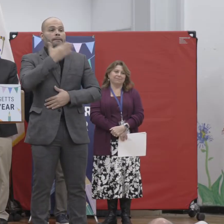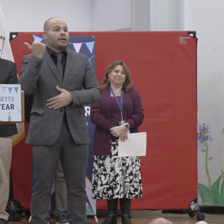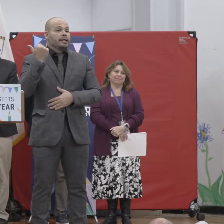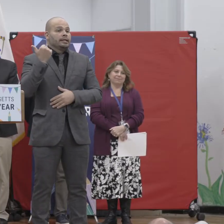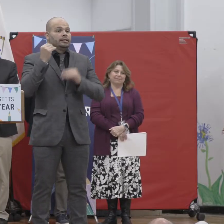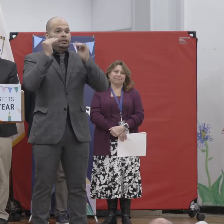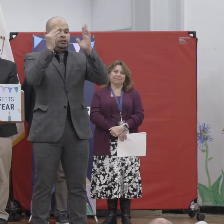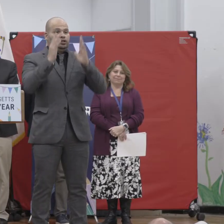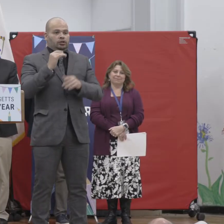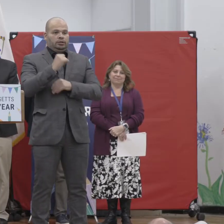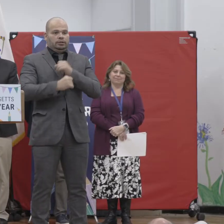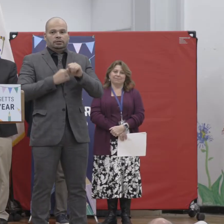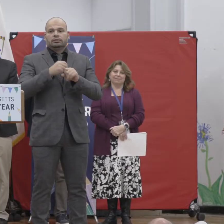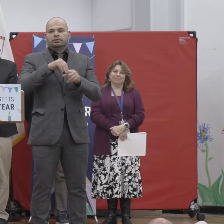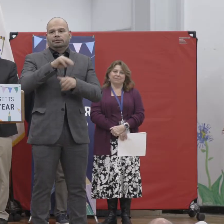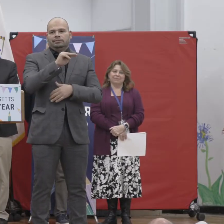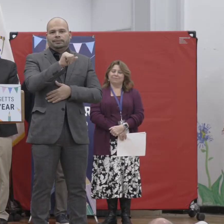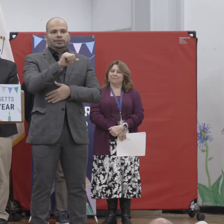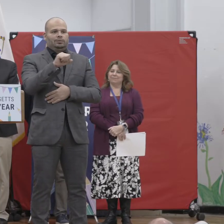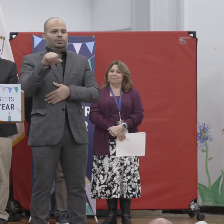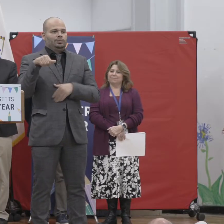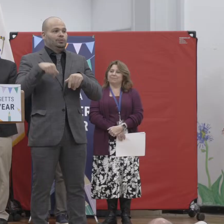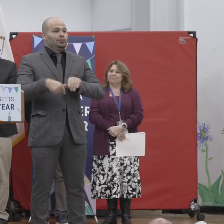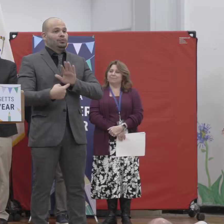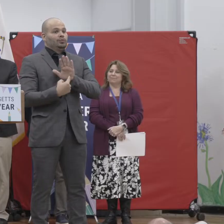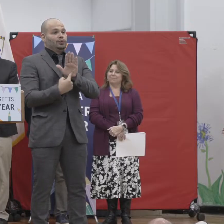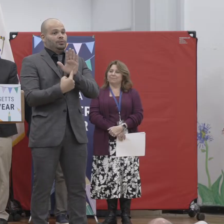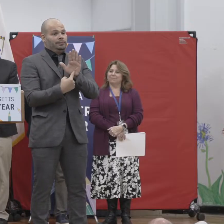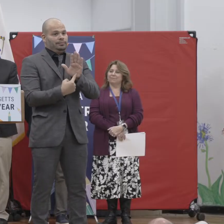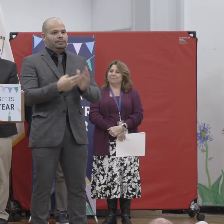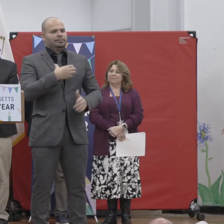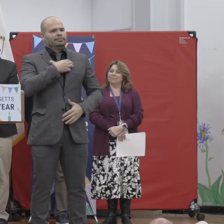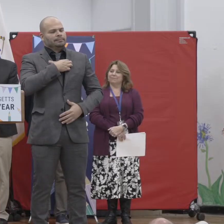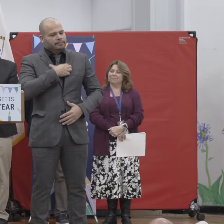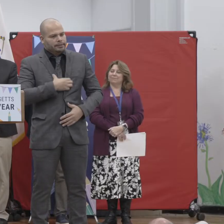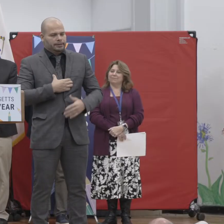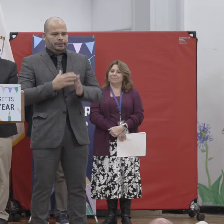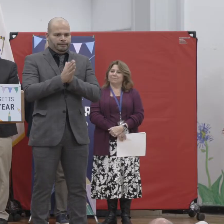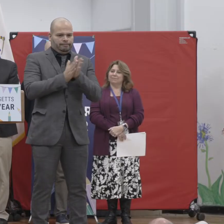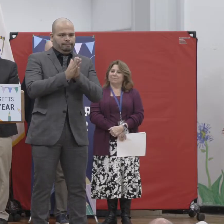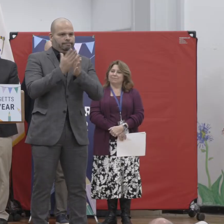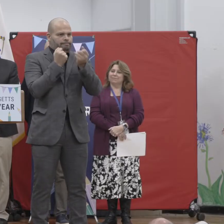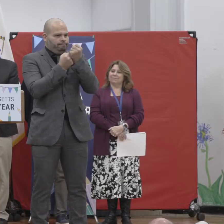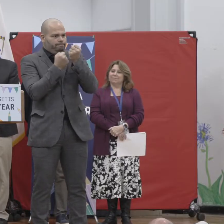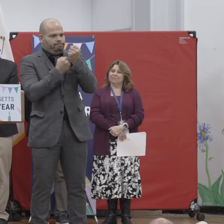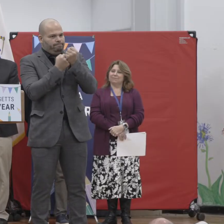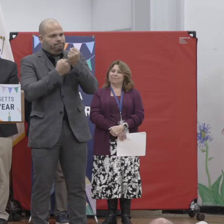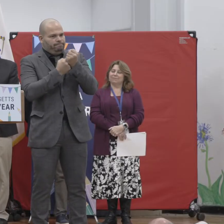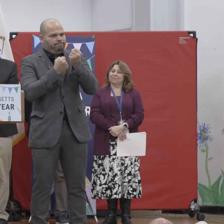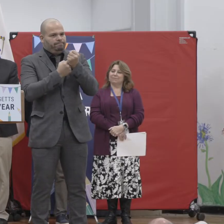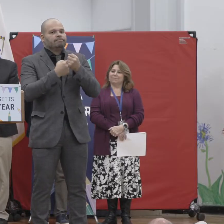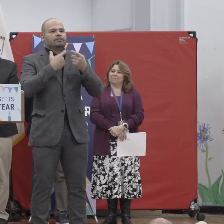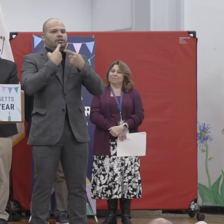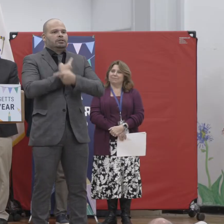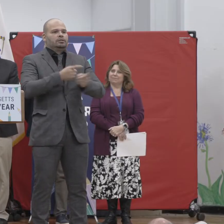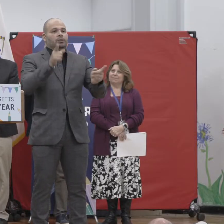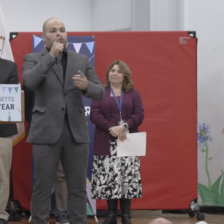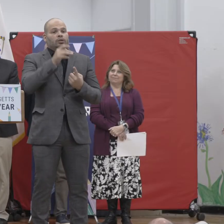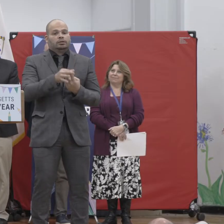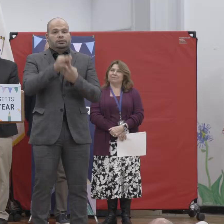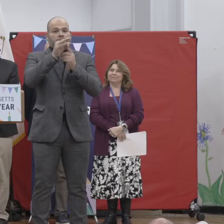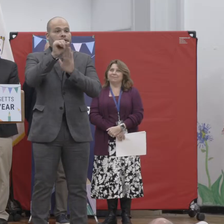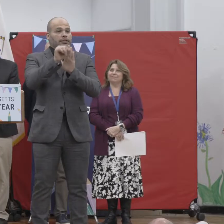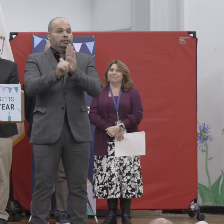for education. And that's why we are so happy to announce that the statewide winner who will serve